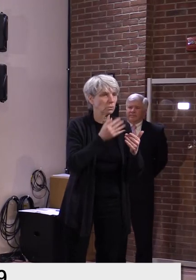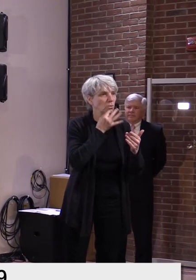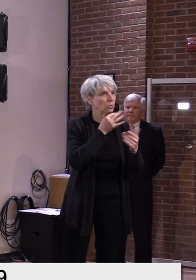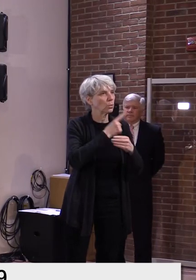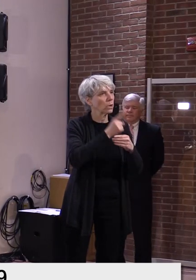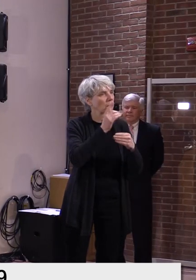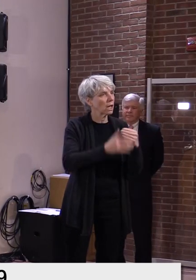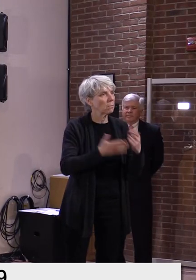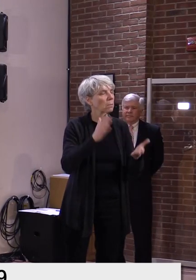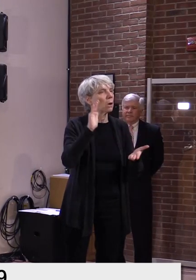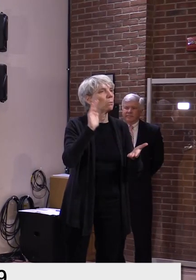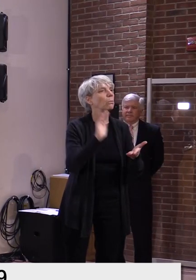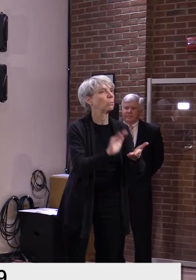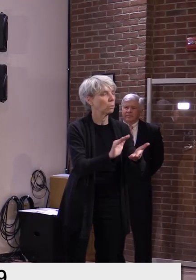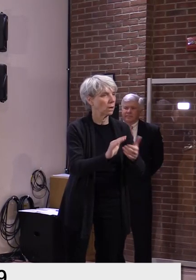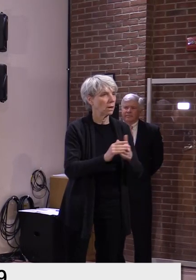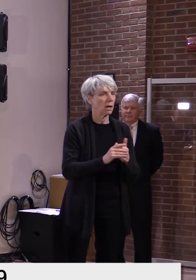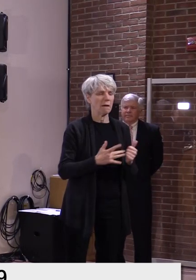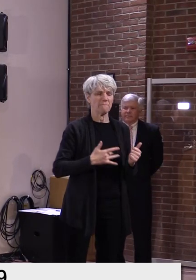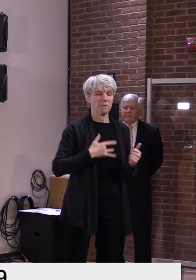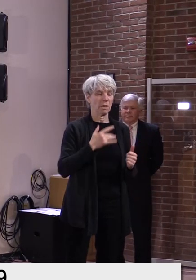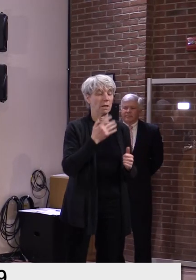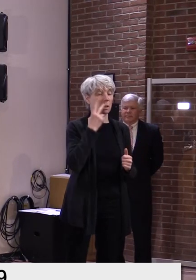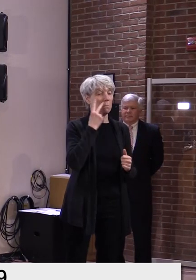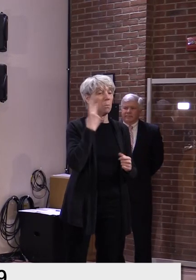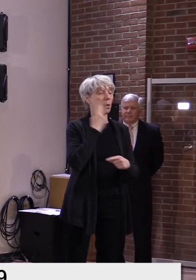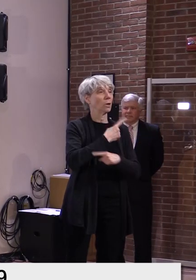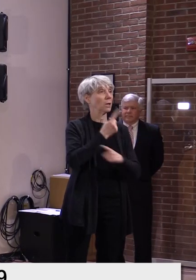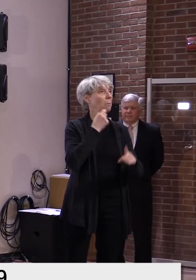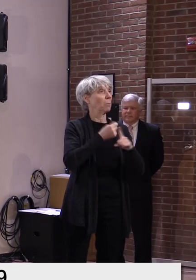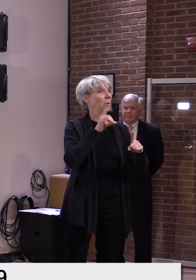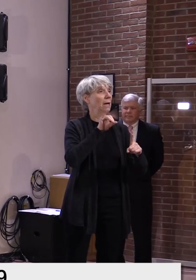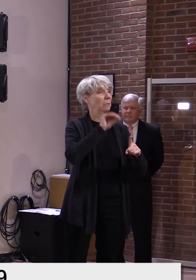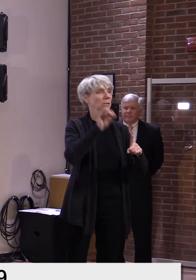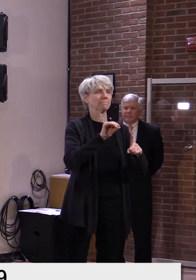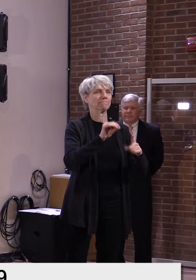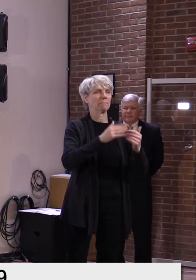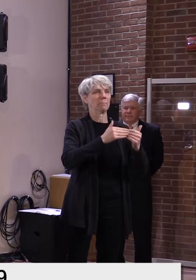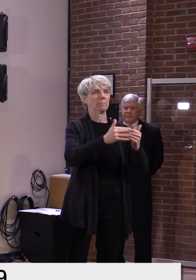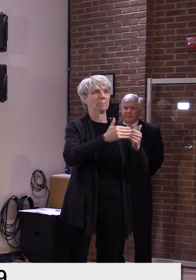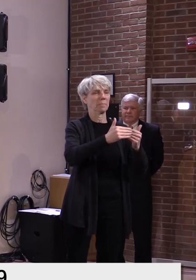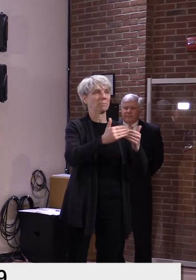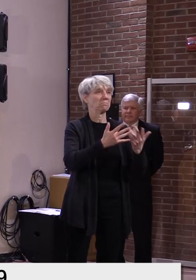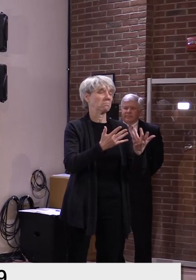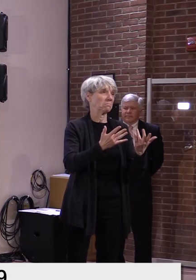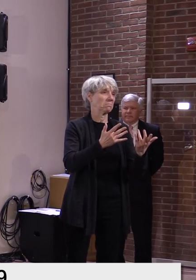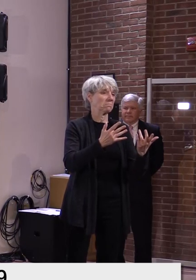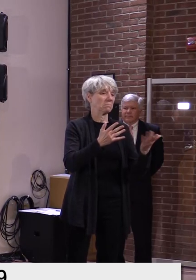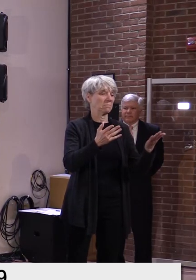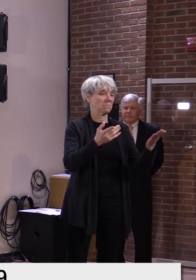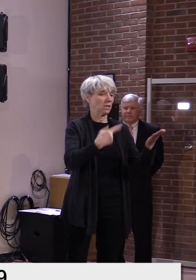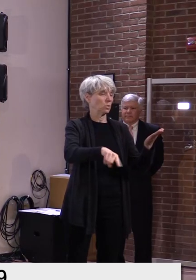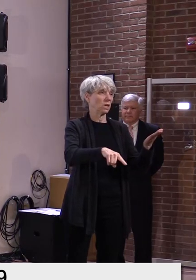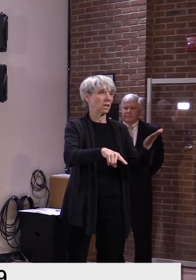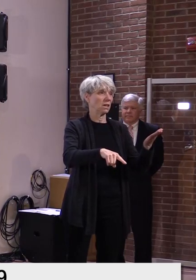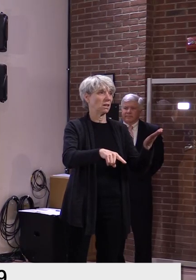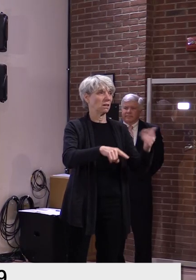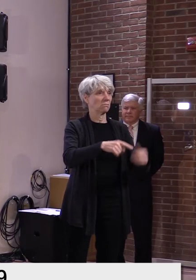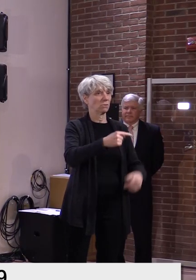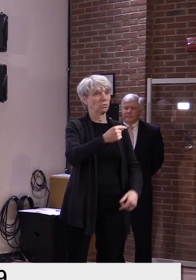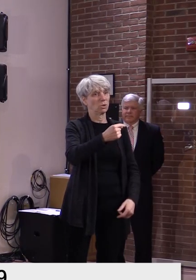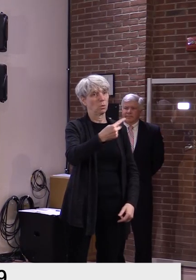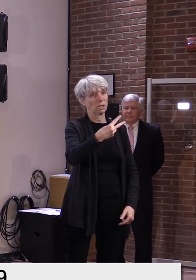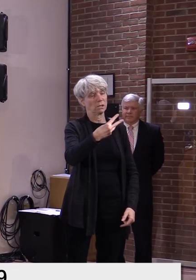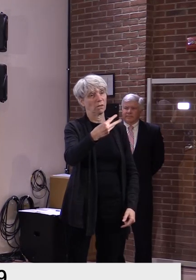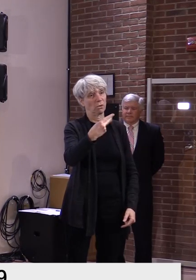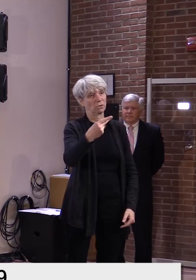be after Memorial Day, but you know, probably the middle of the week, sometime next week. But